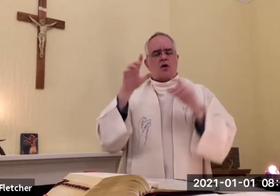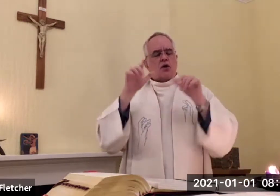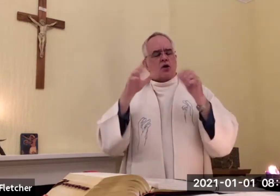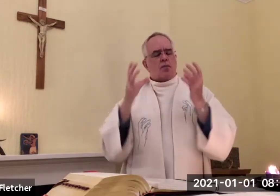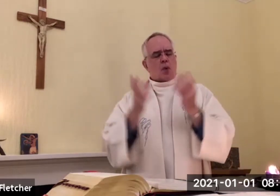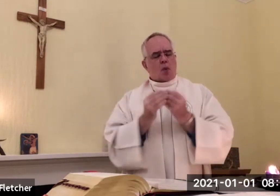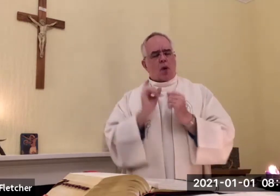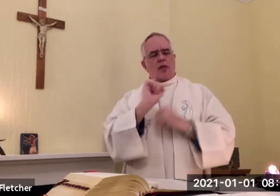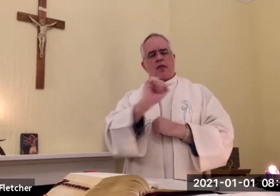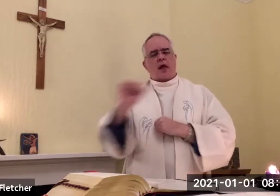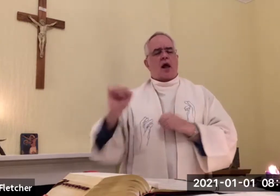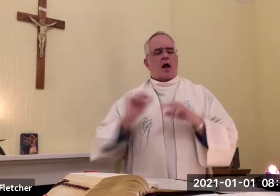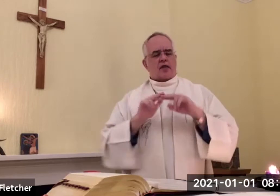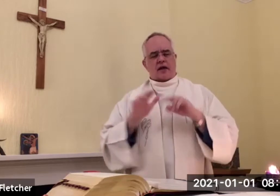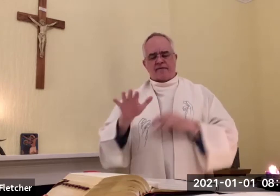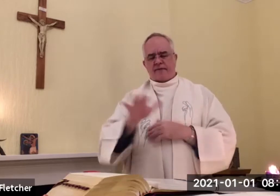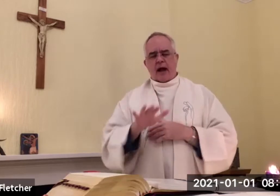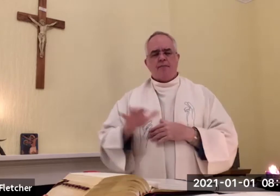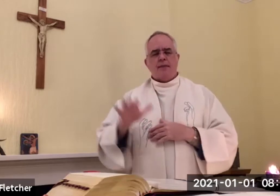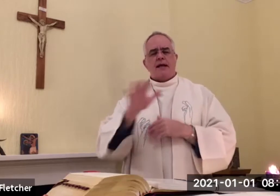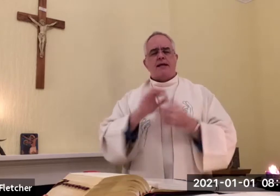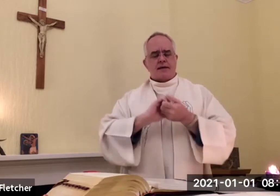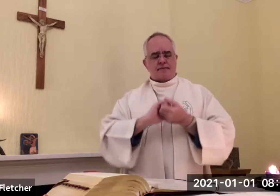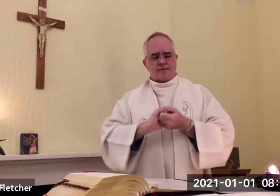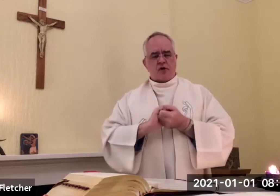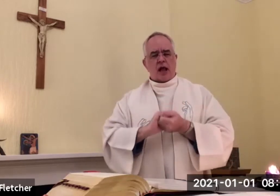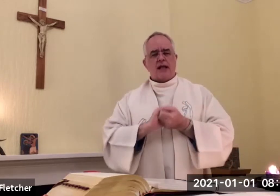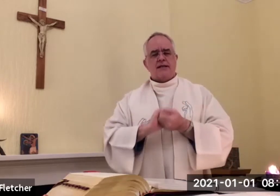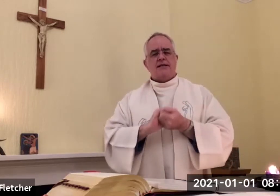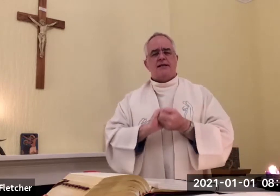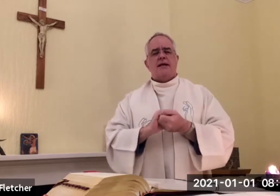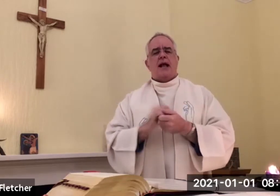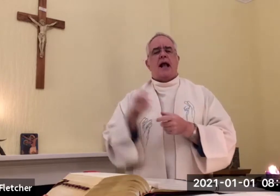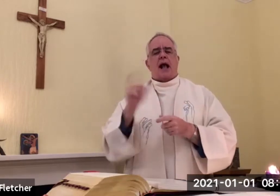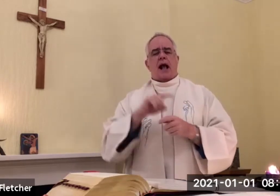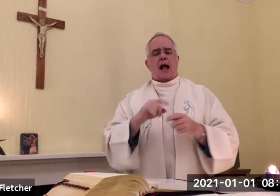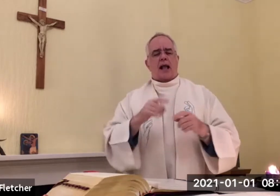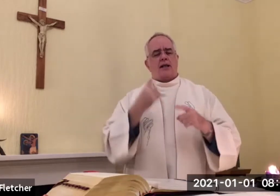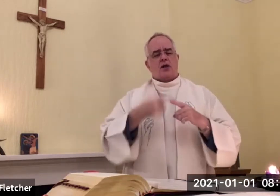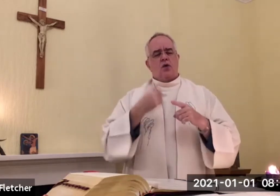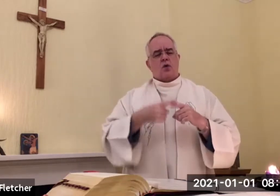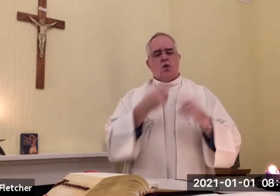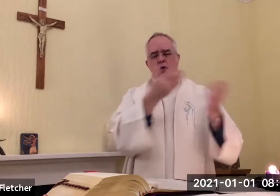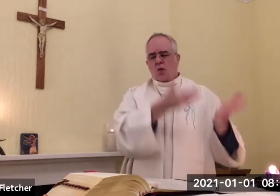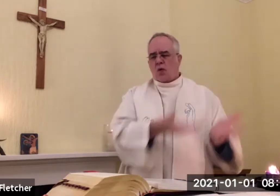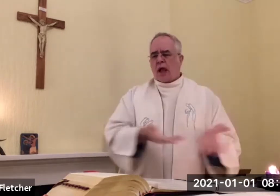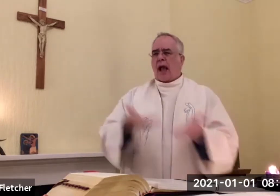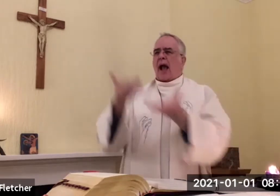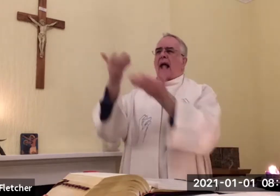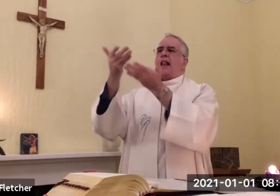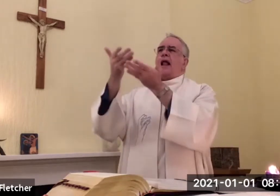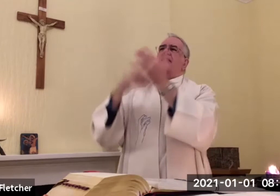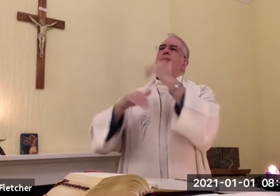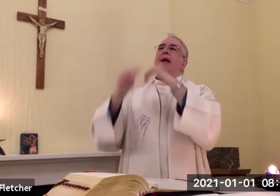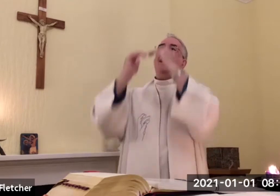to be with their families, friends, and to let them